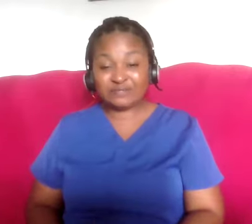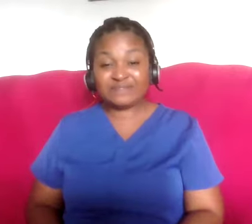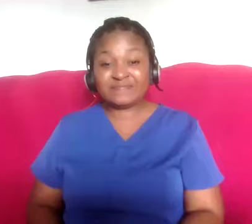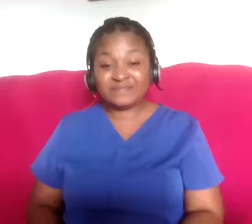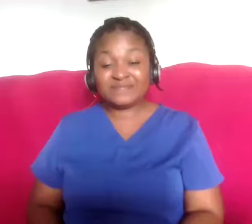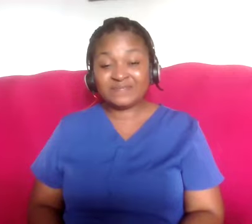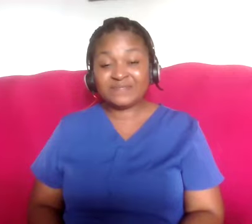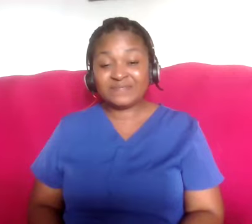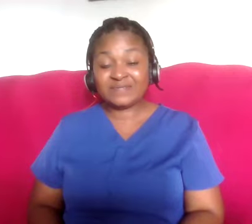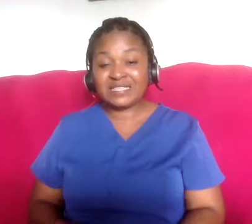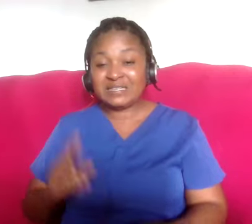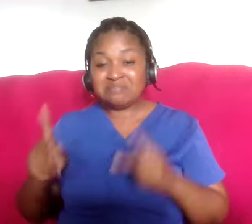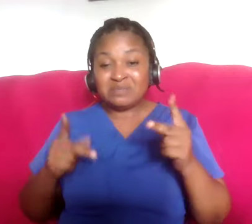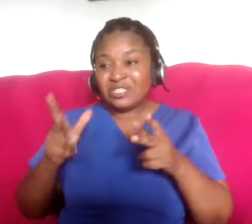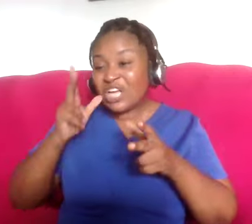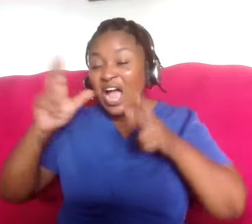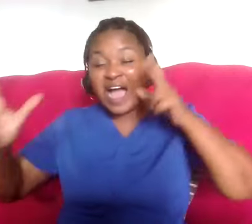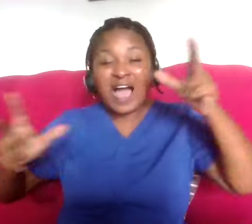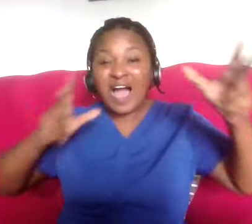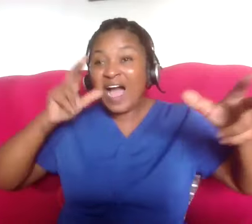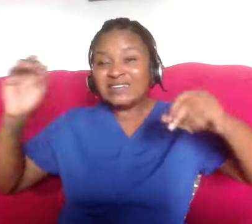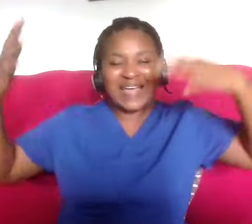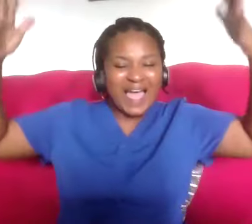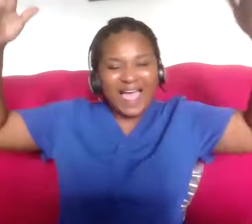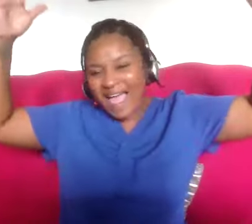People shout, cheer, and embrace